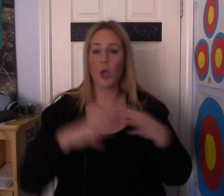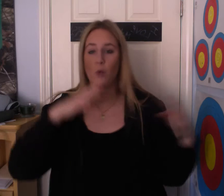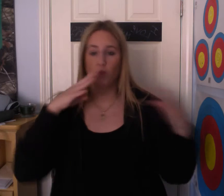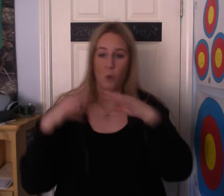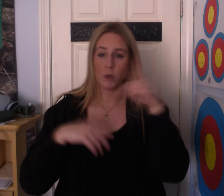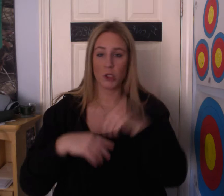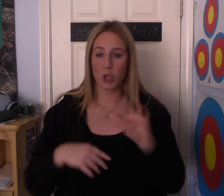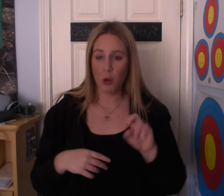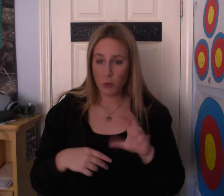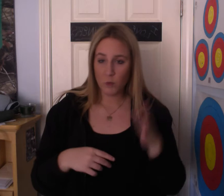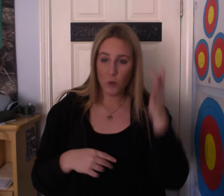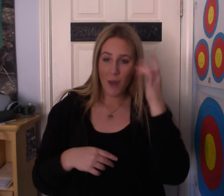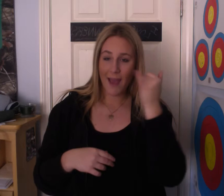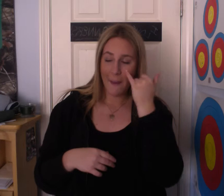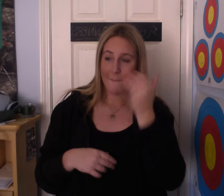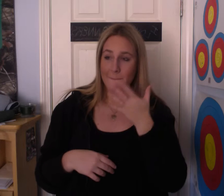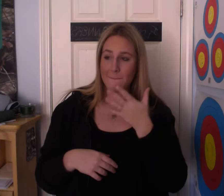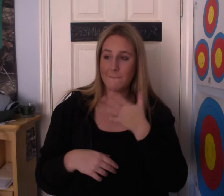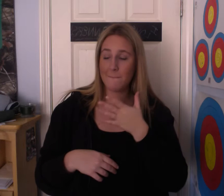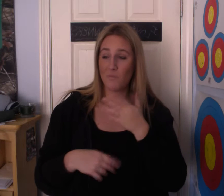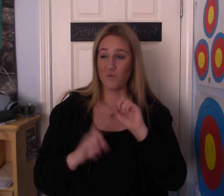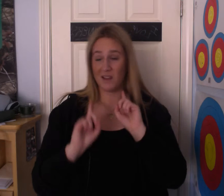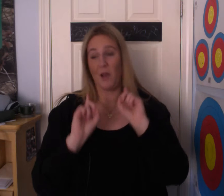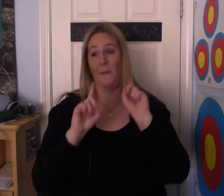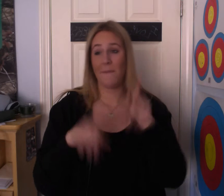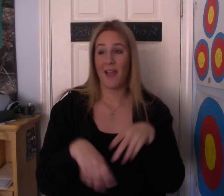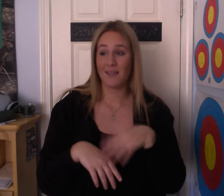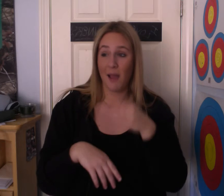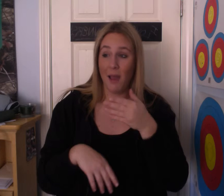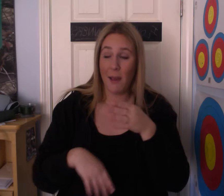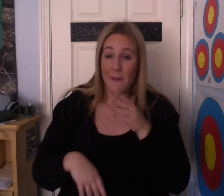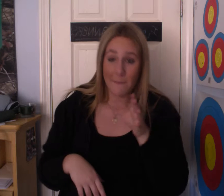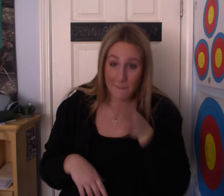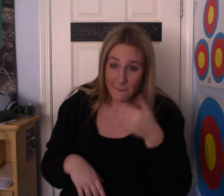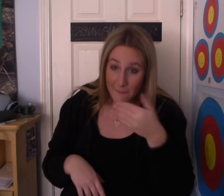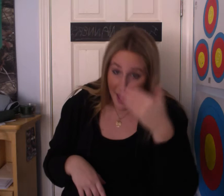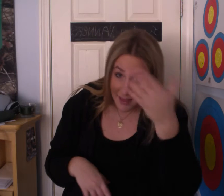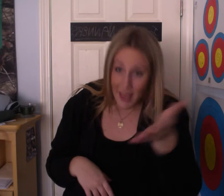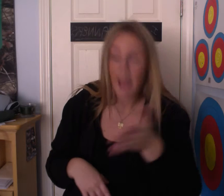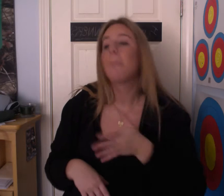were afraid that if we didn't go back to Palestine every single summer, we'd grow up to be Madonna.